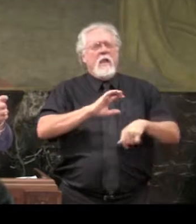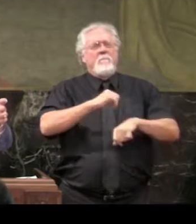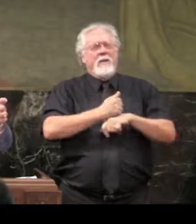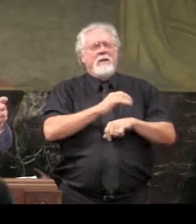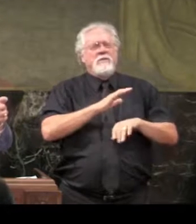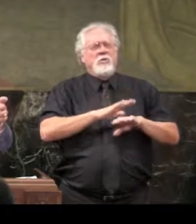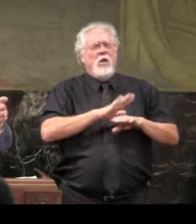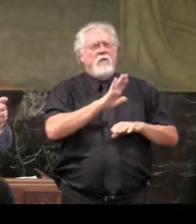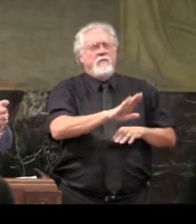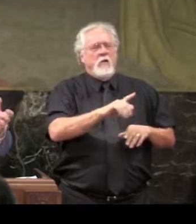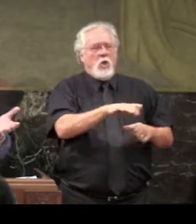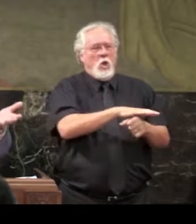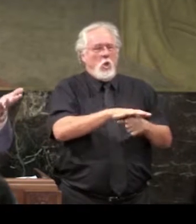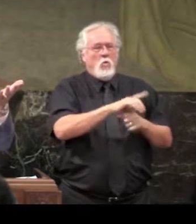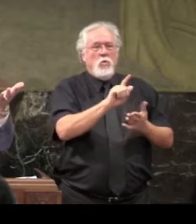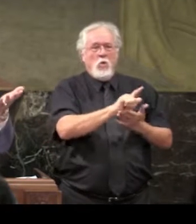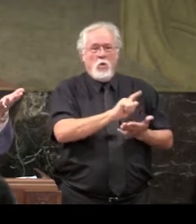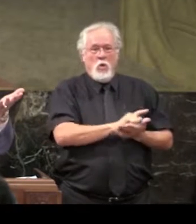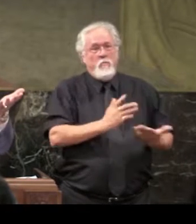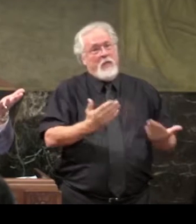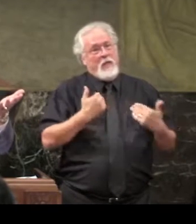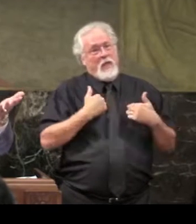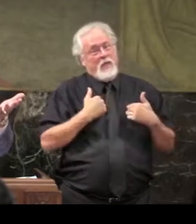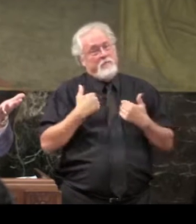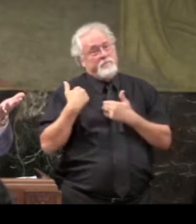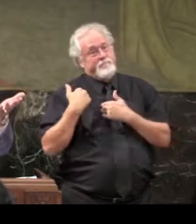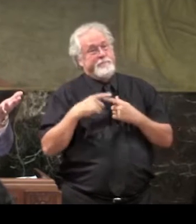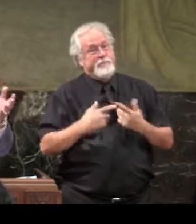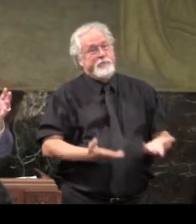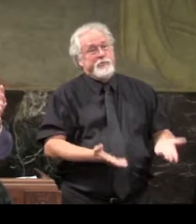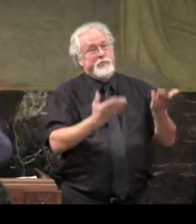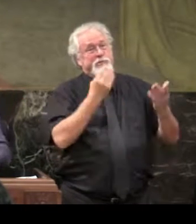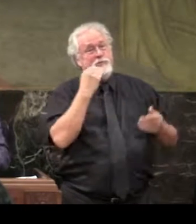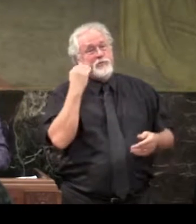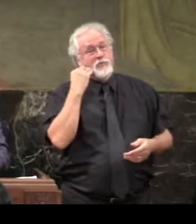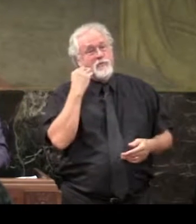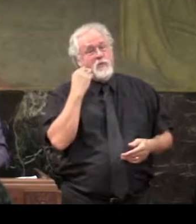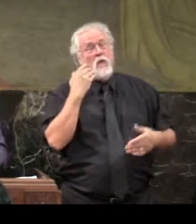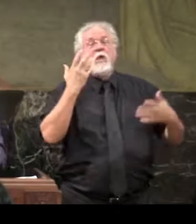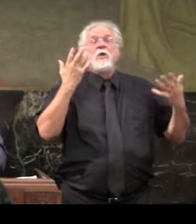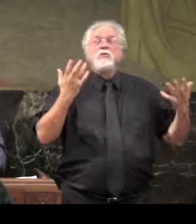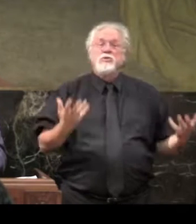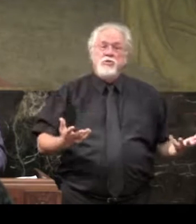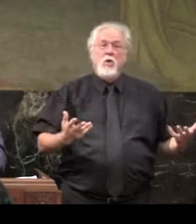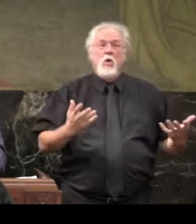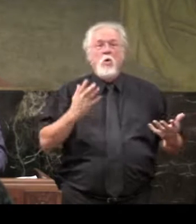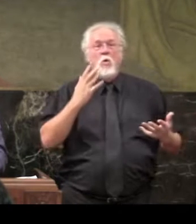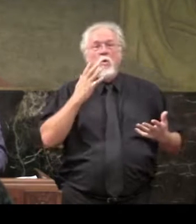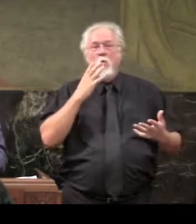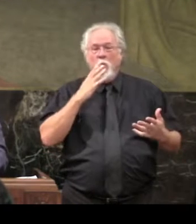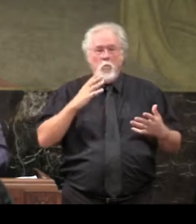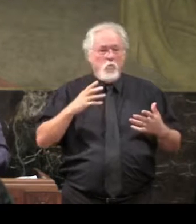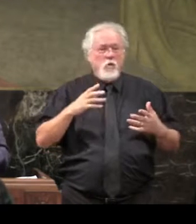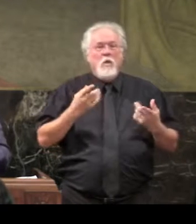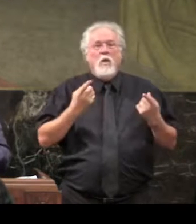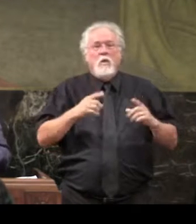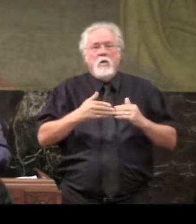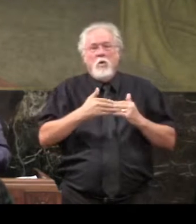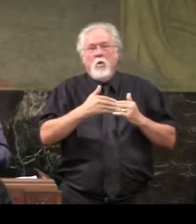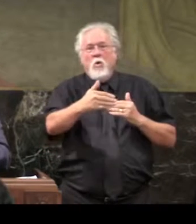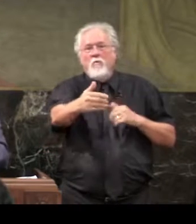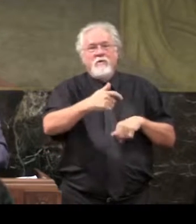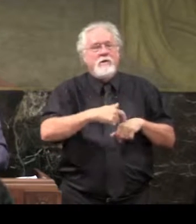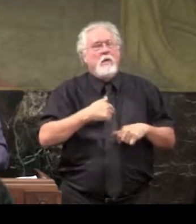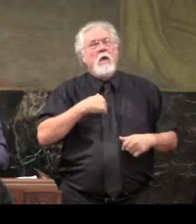local ordinances, they may have an obligation to raise those homes. And so this is going to play out over a period of time. I wish I